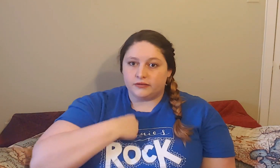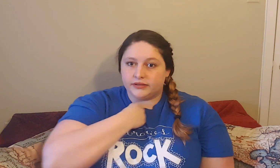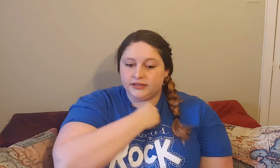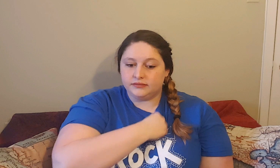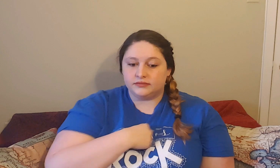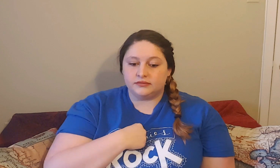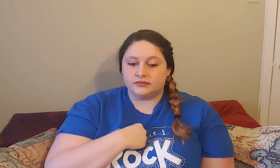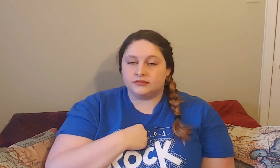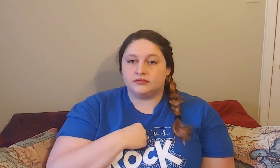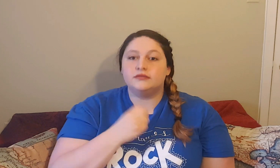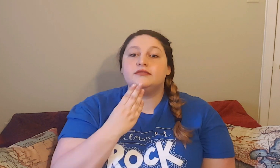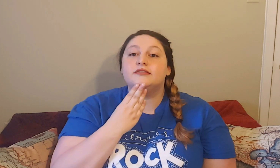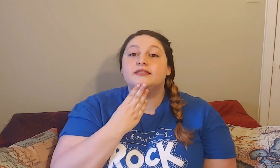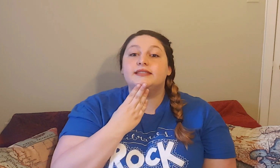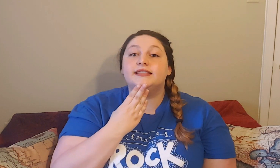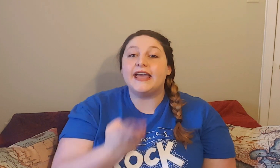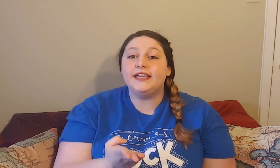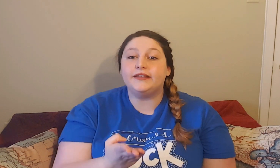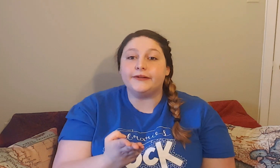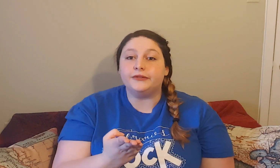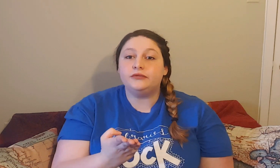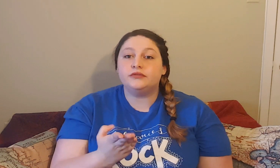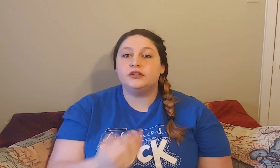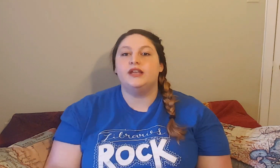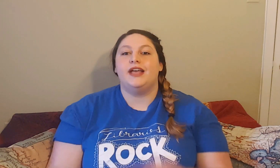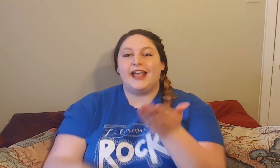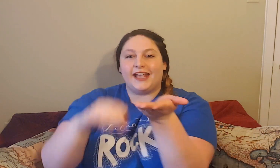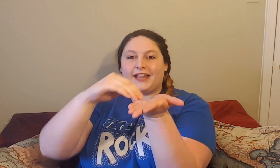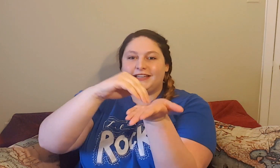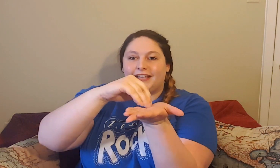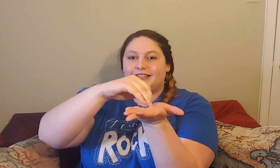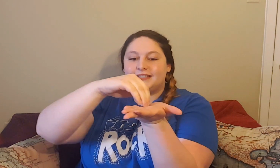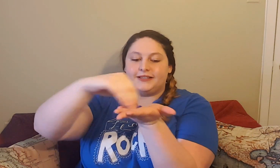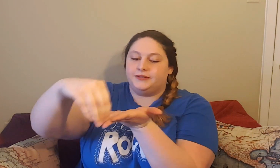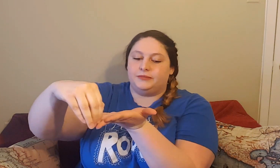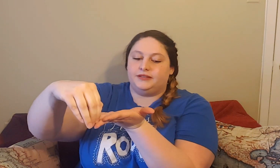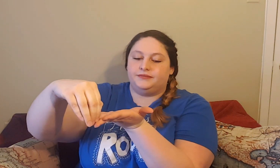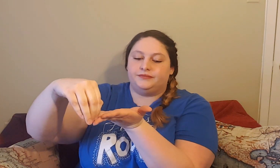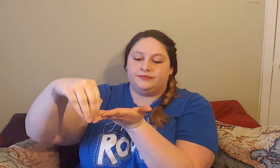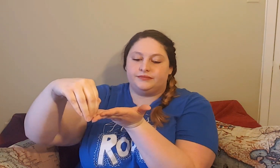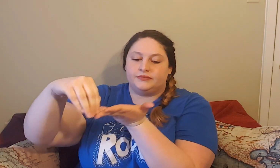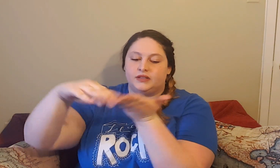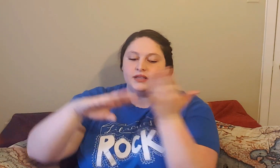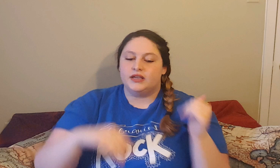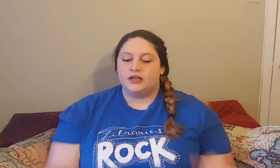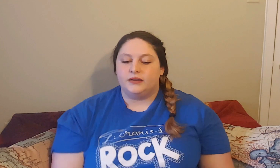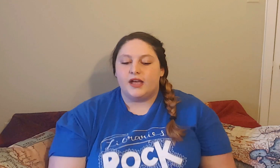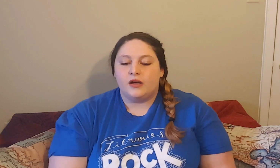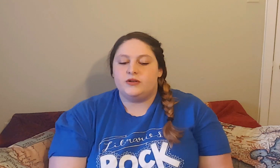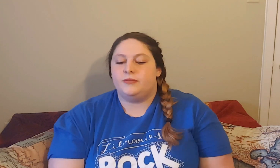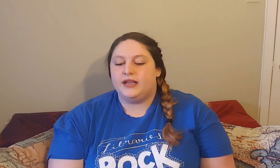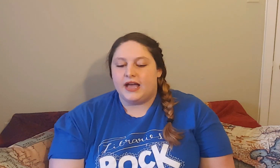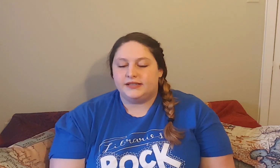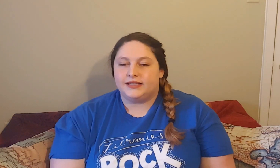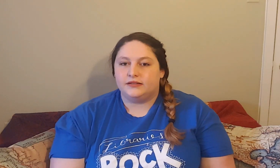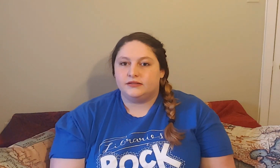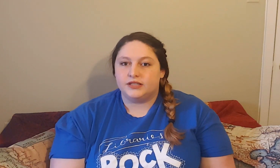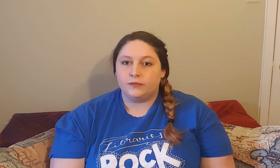sorry, thank you, and excuse me. Now, you might ask someone,